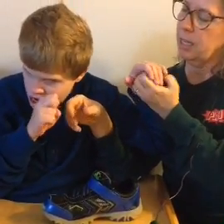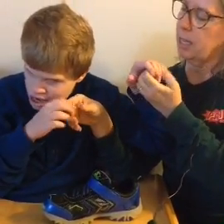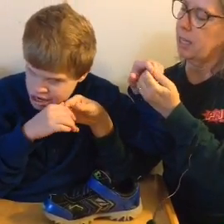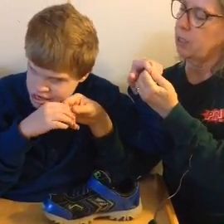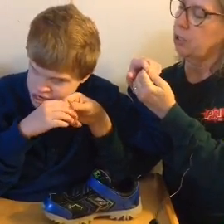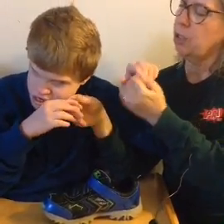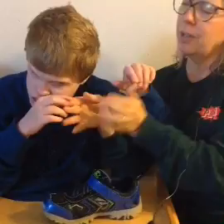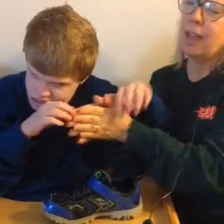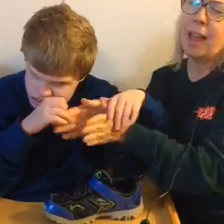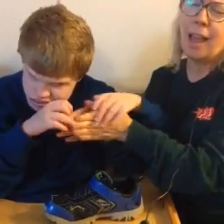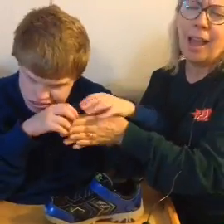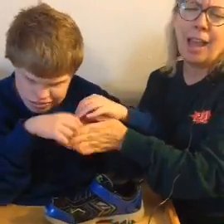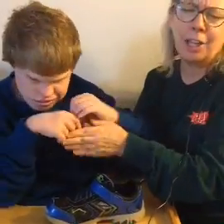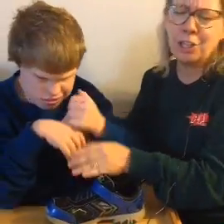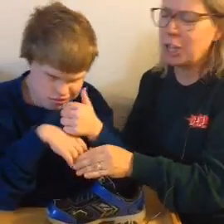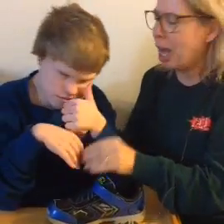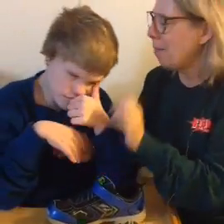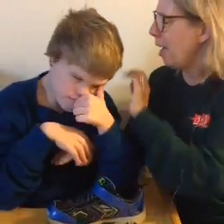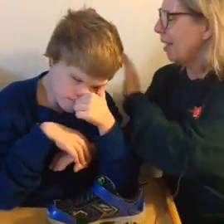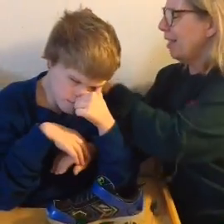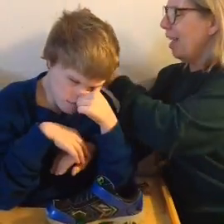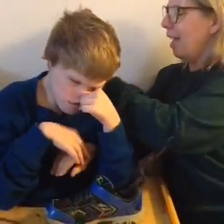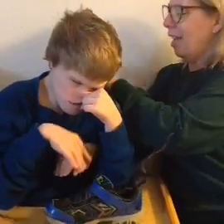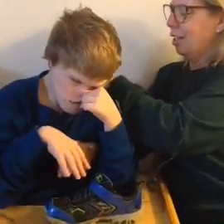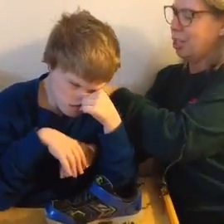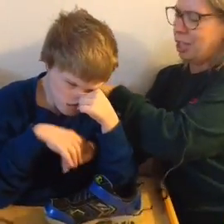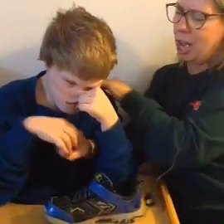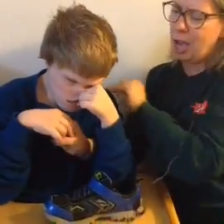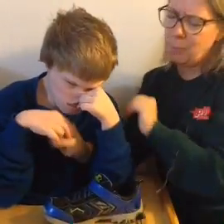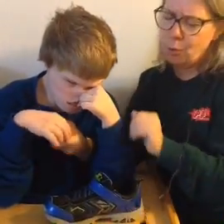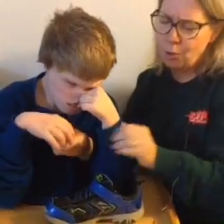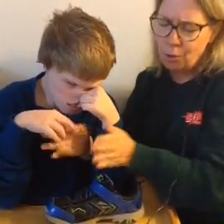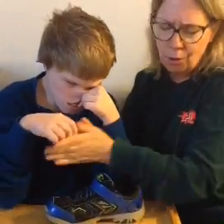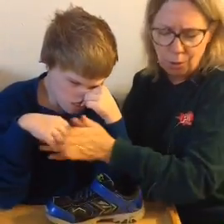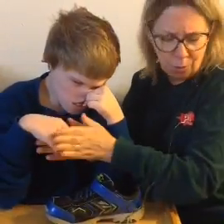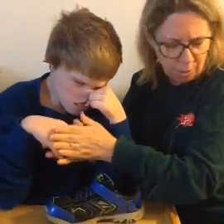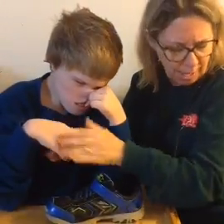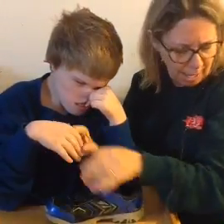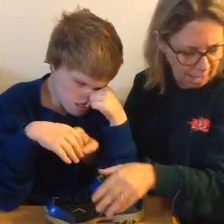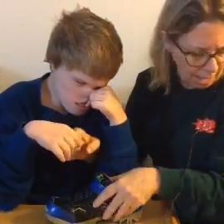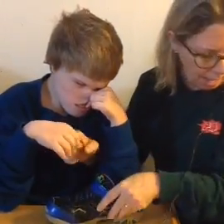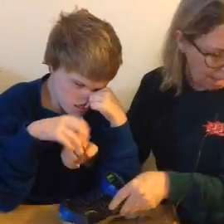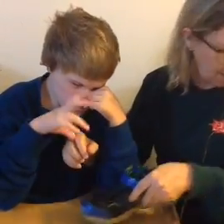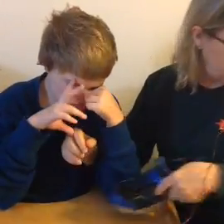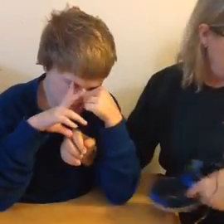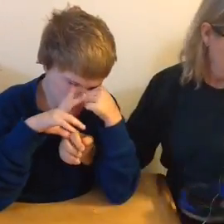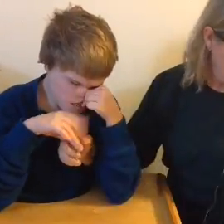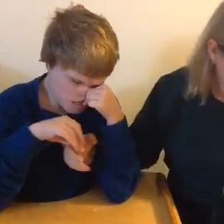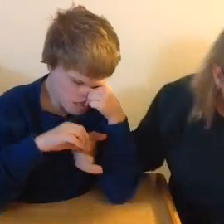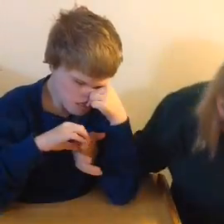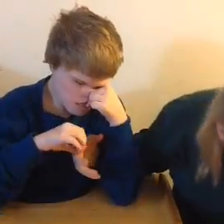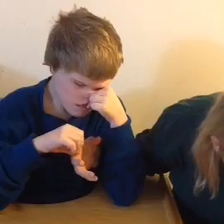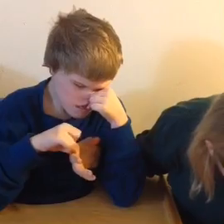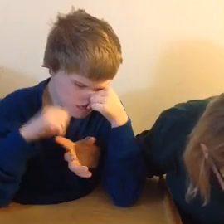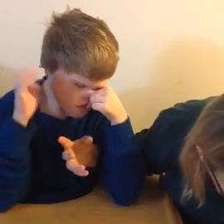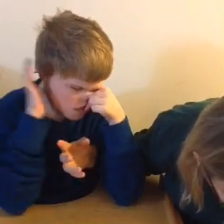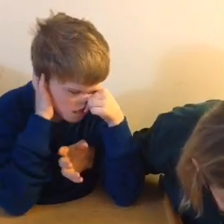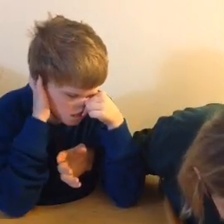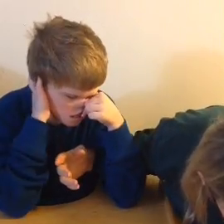S-H-O-E. Shoe. Yay! Good job, Maxie. Good job. Woo! Yay! All right. And again, I like this because